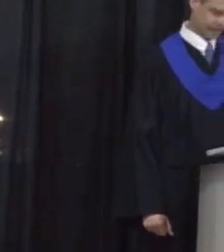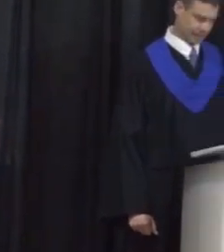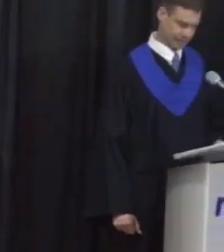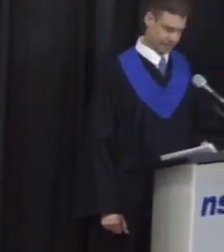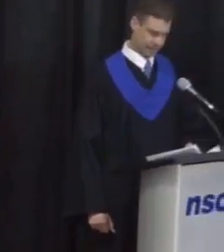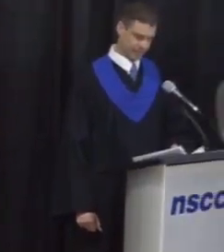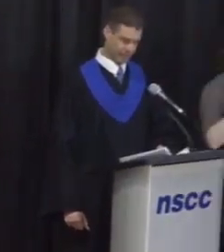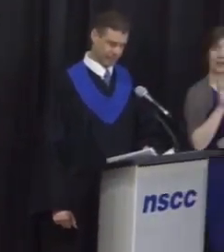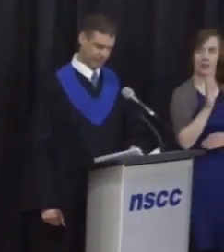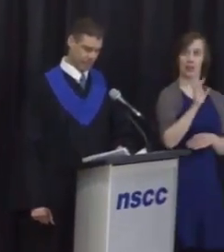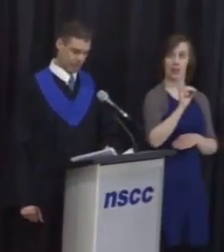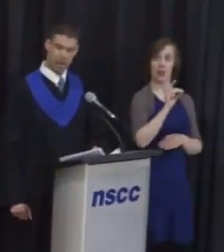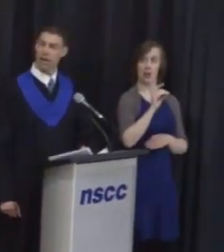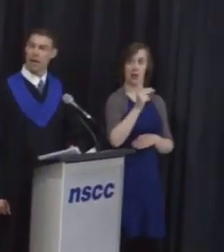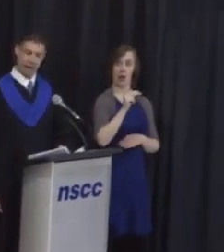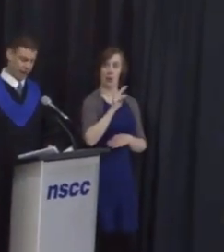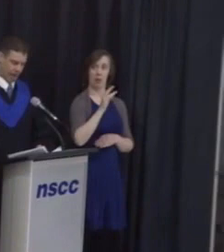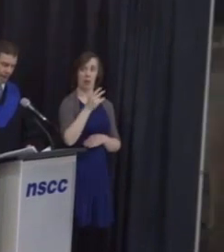President.